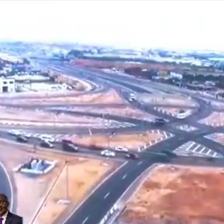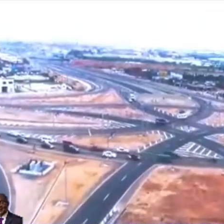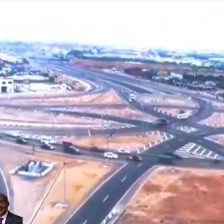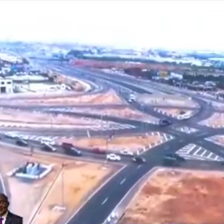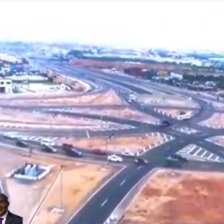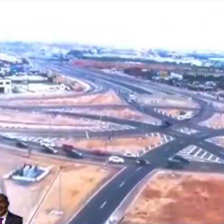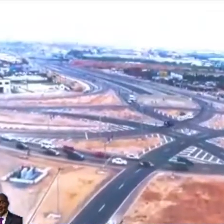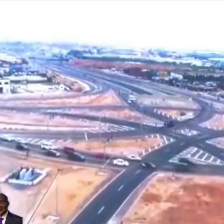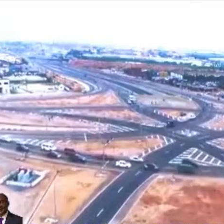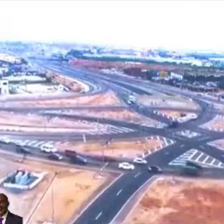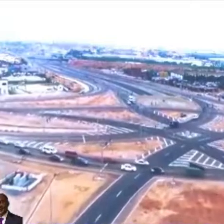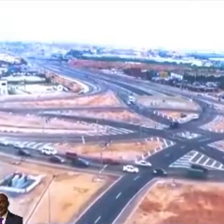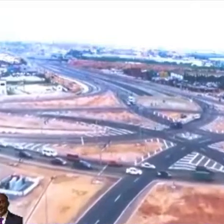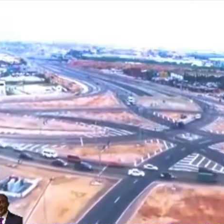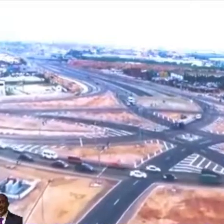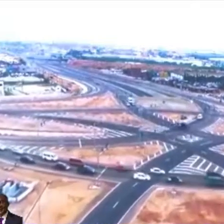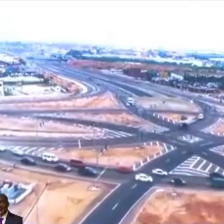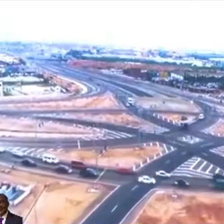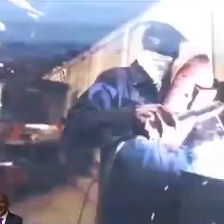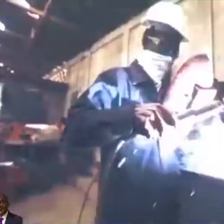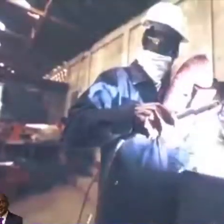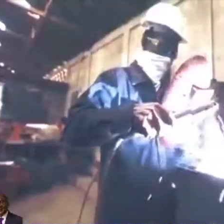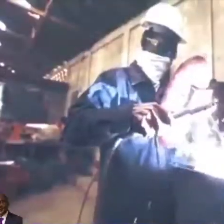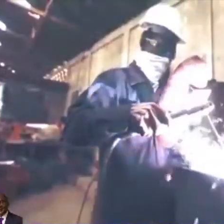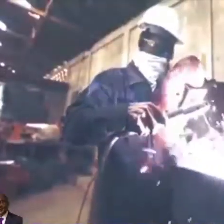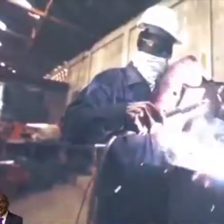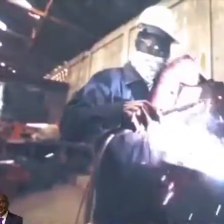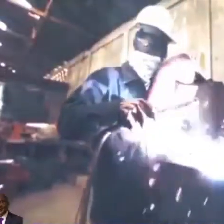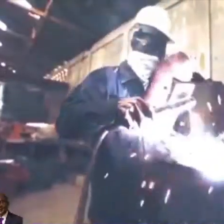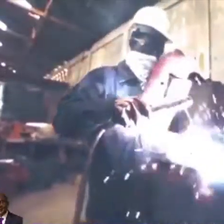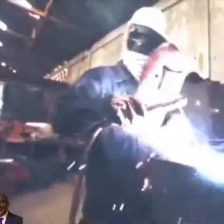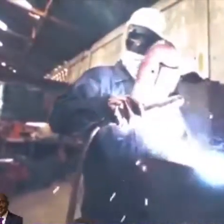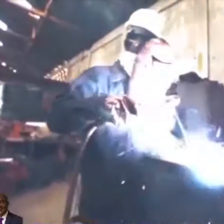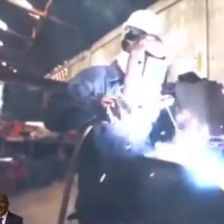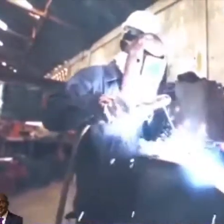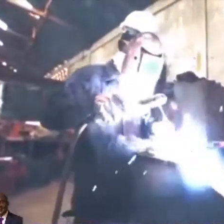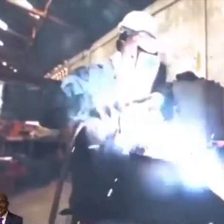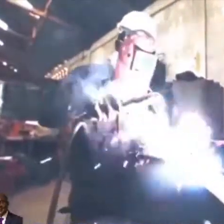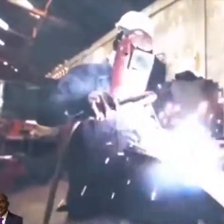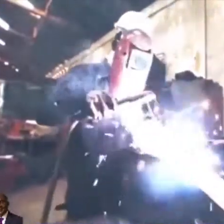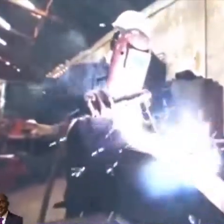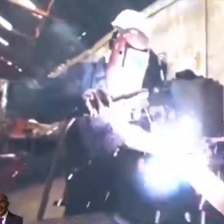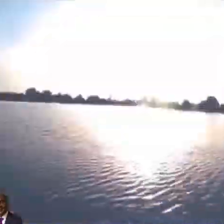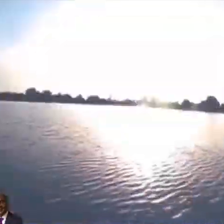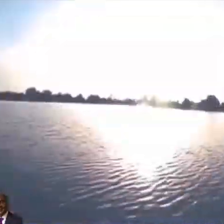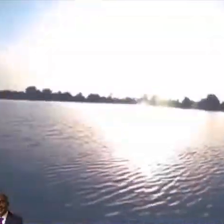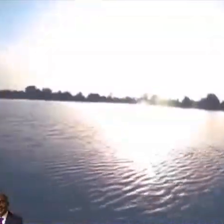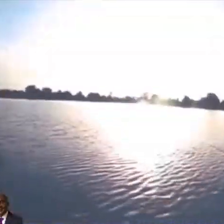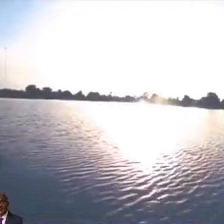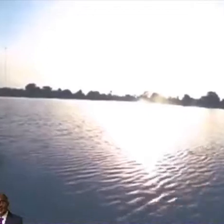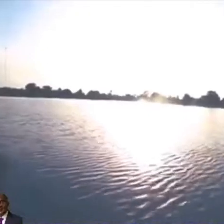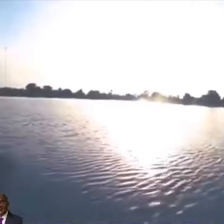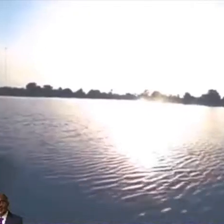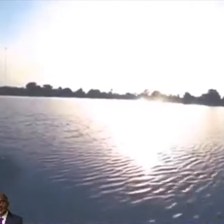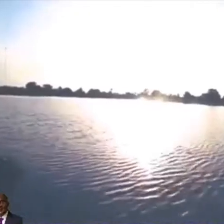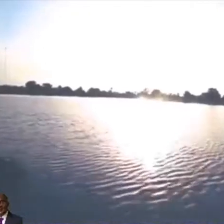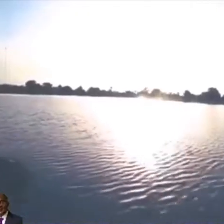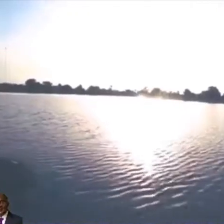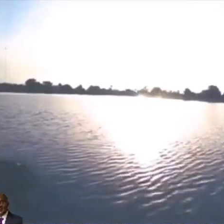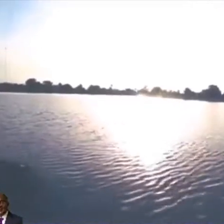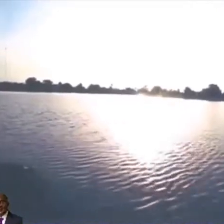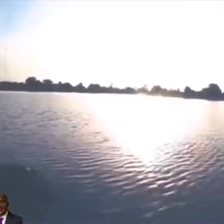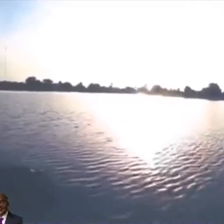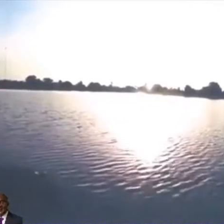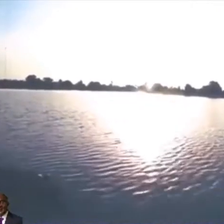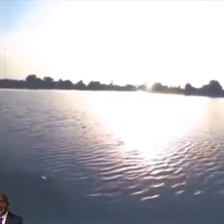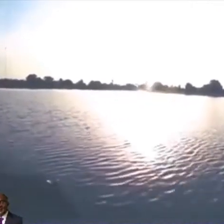From a convenient complex road to a simple but crucial factory to a calm but great alternative